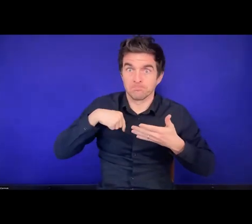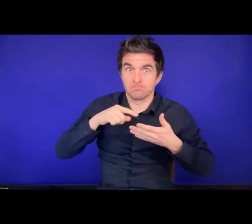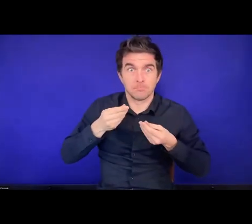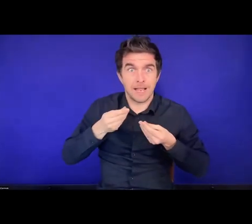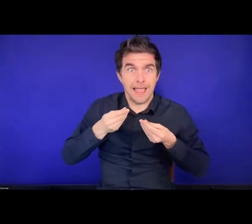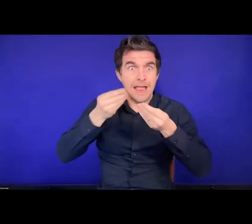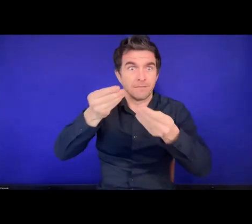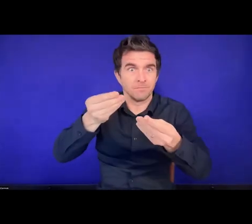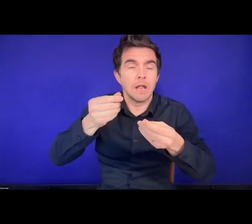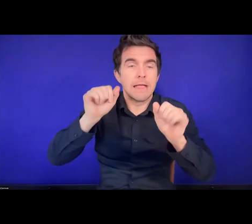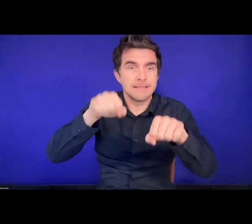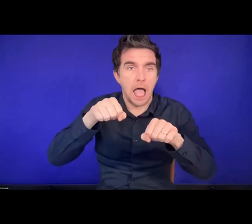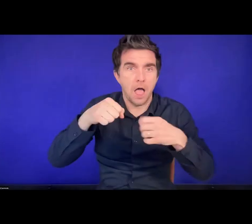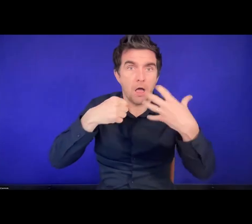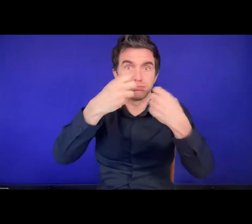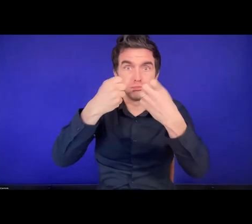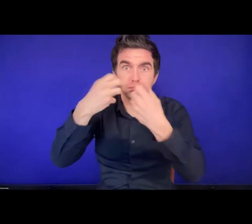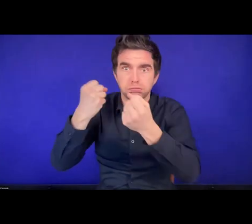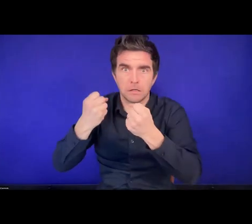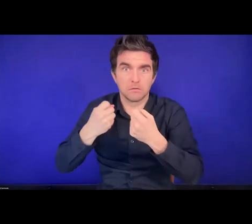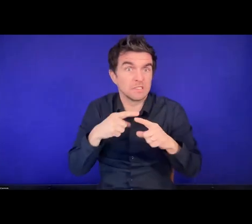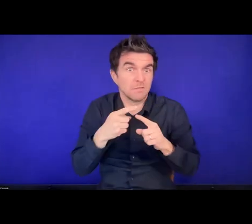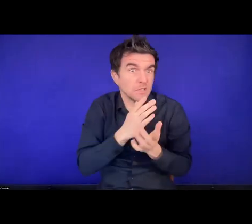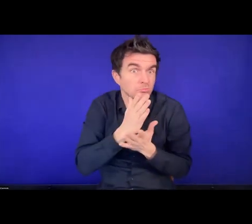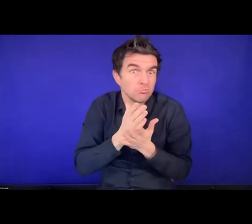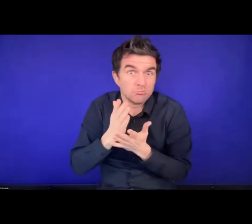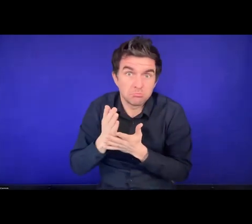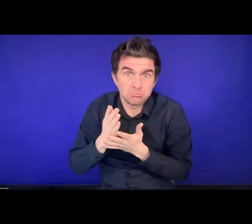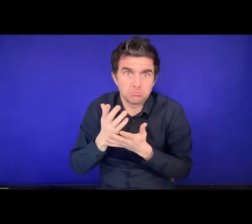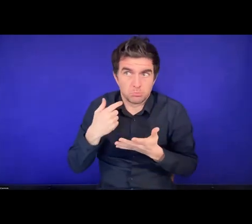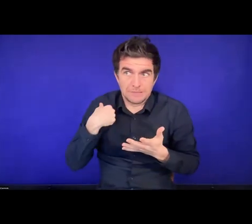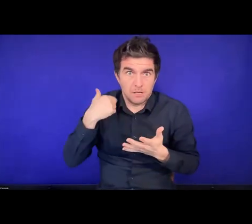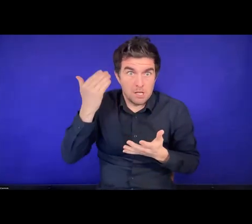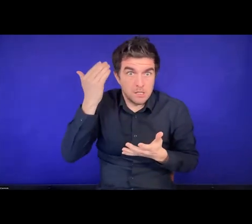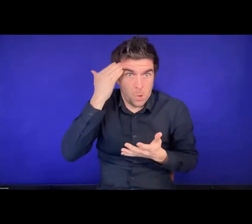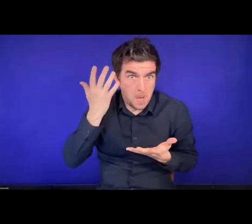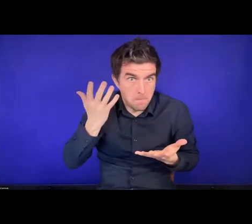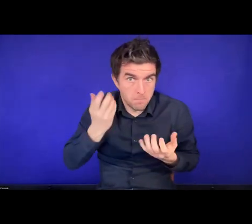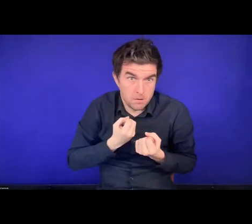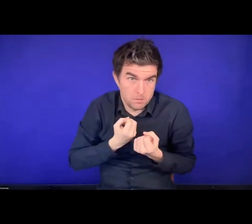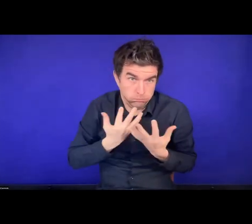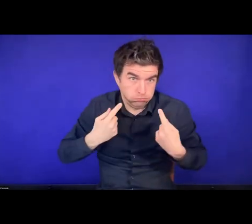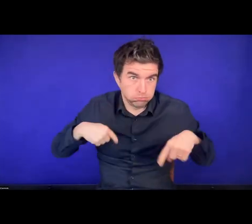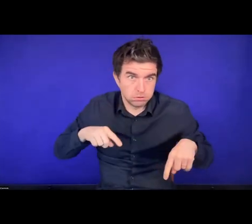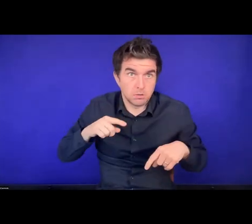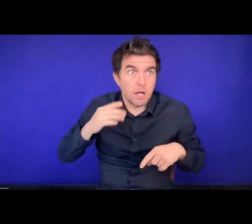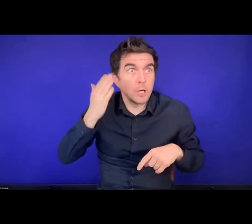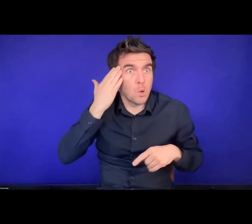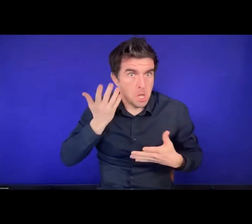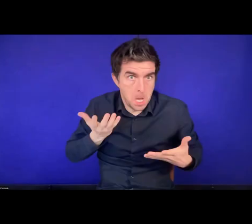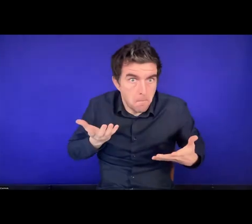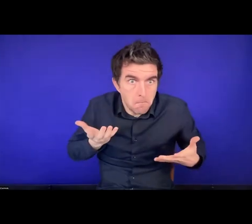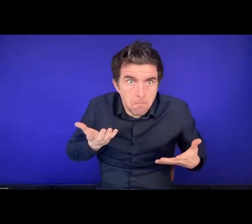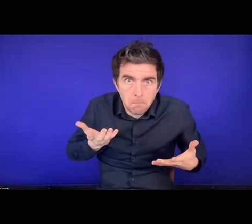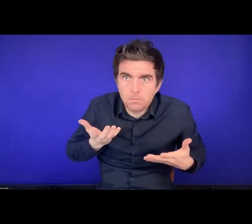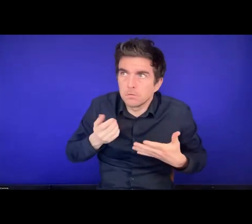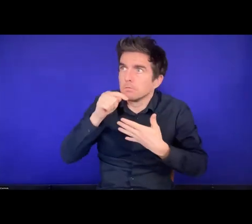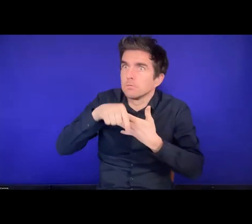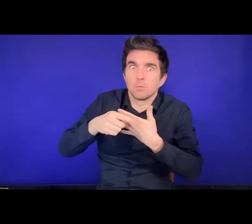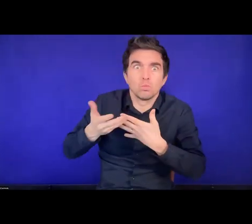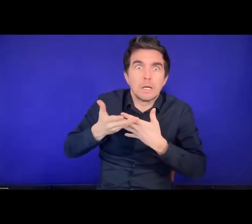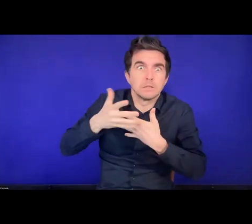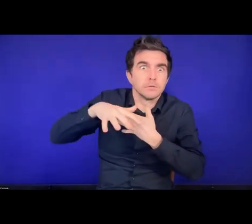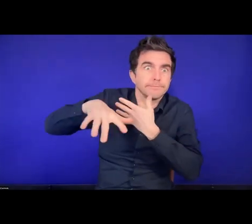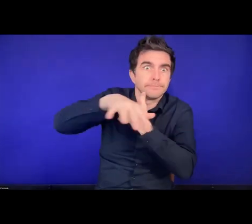lot of concerns about ethics violations, potential harms that can affect us and that are going to